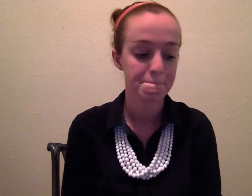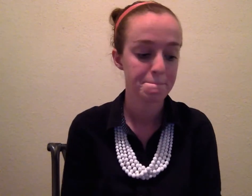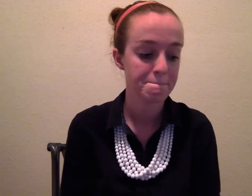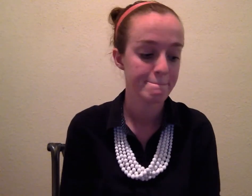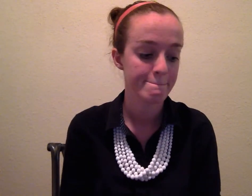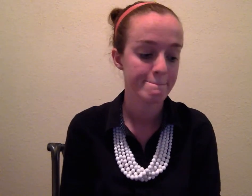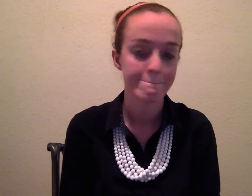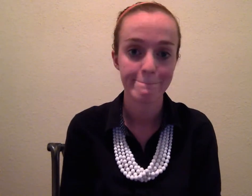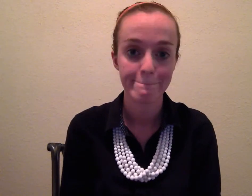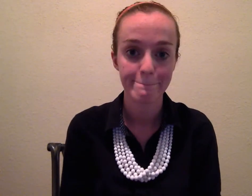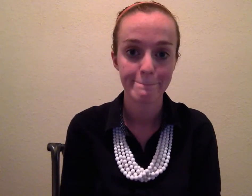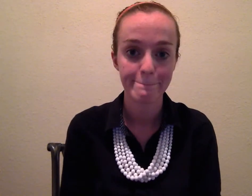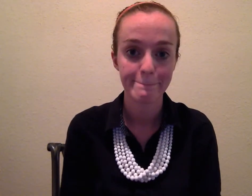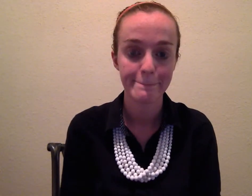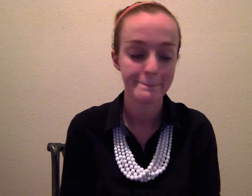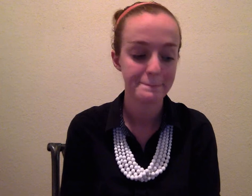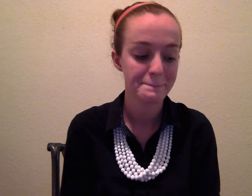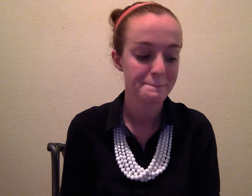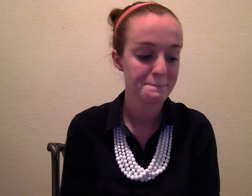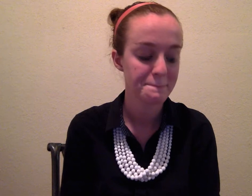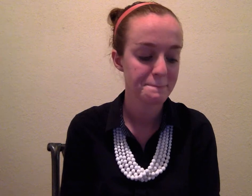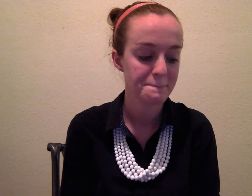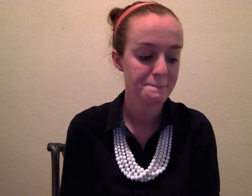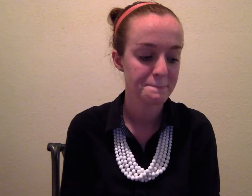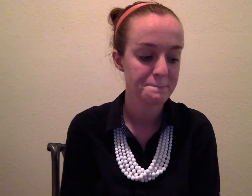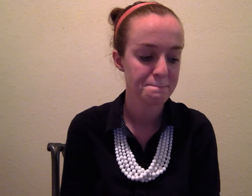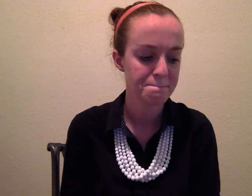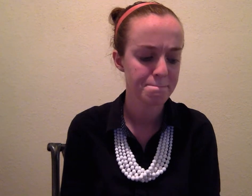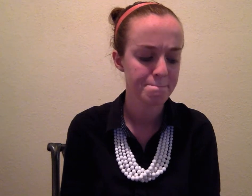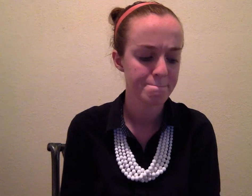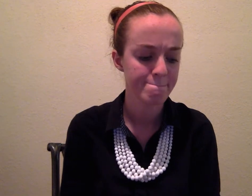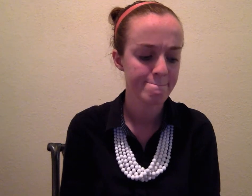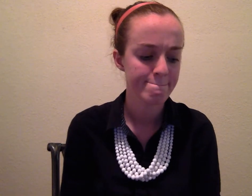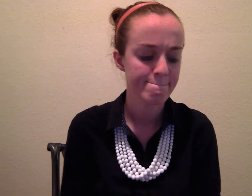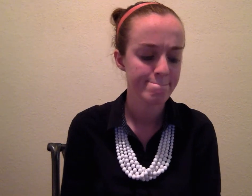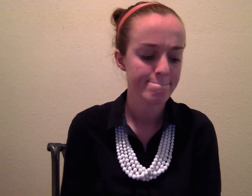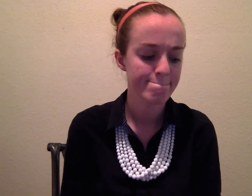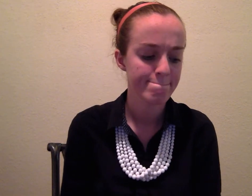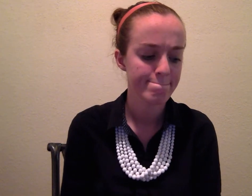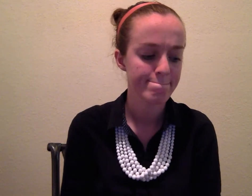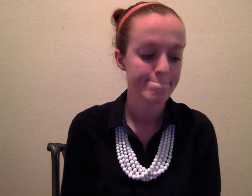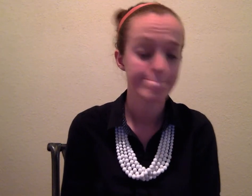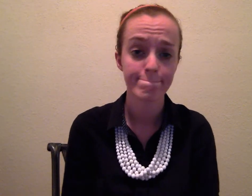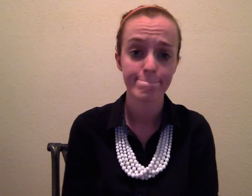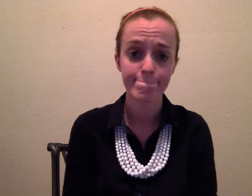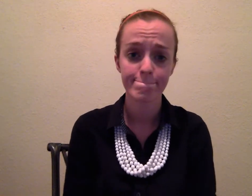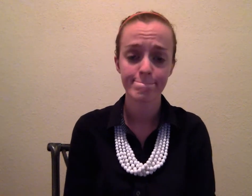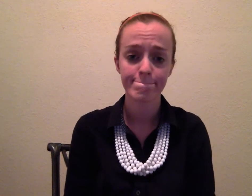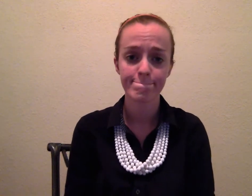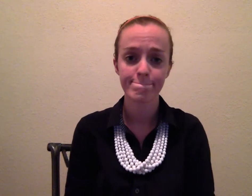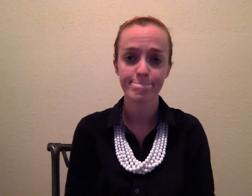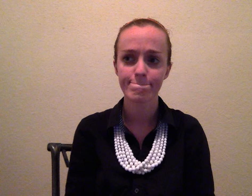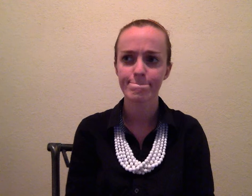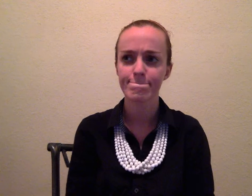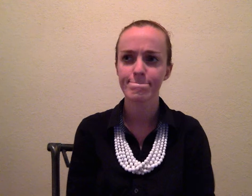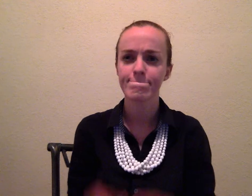course our next step is to think about how can we remove those barriers. There are a couple of ways to remove barriers. One is